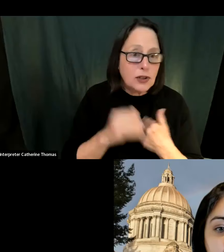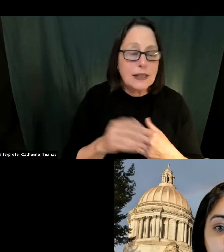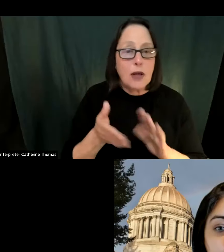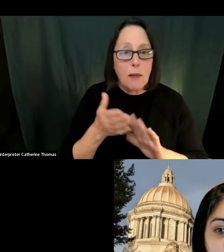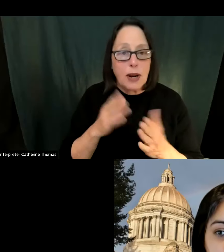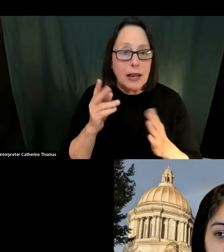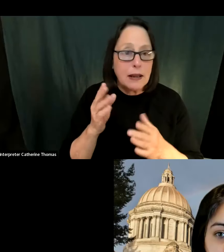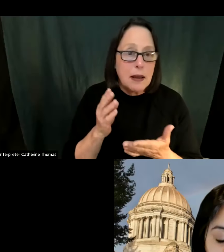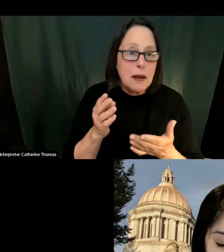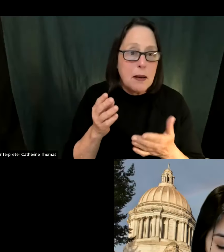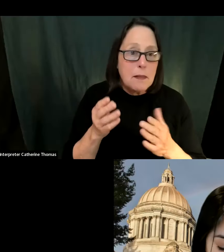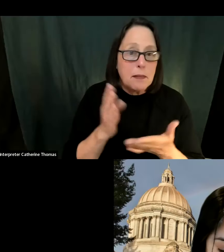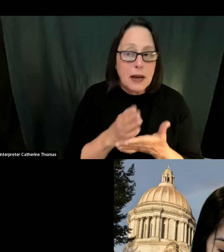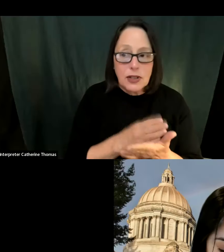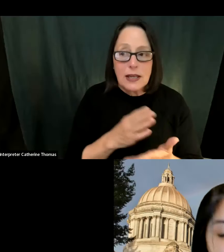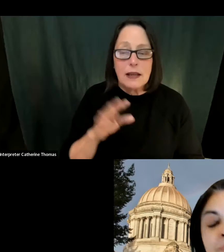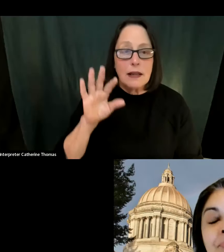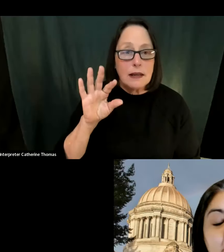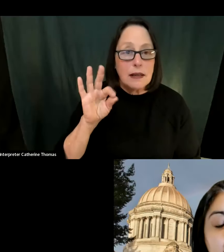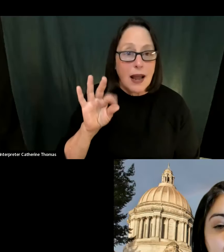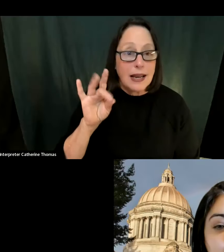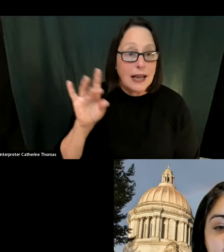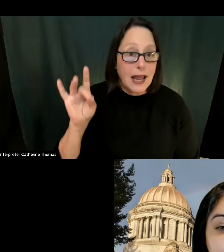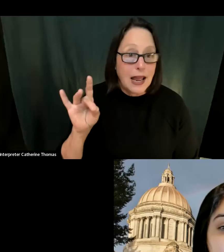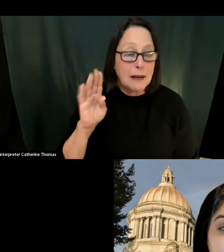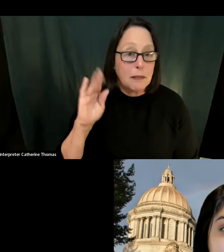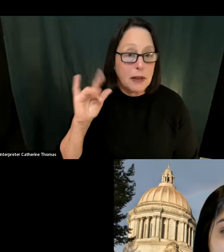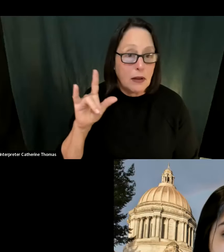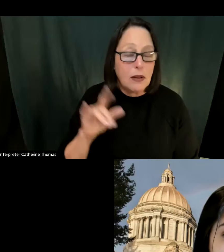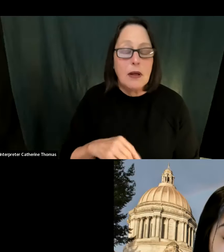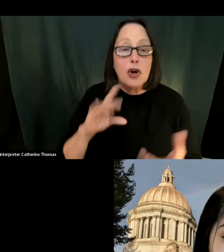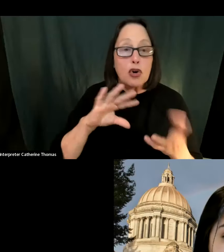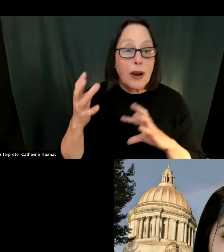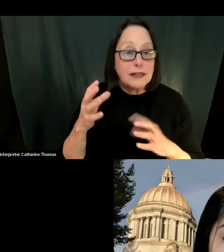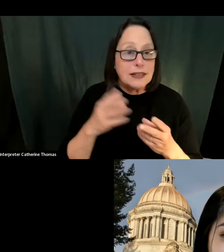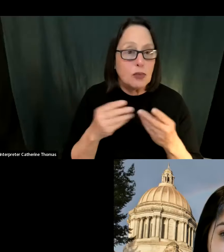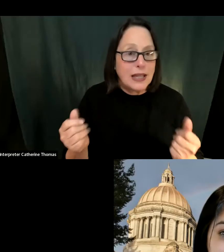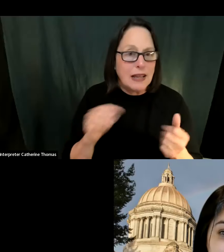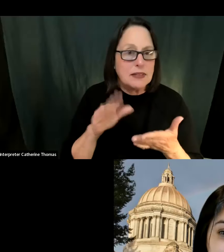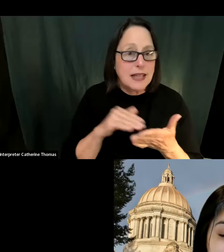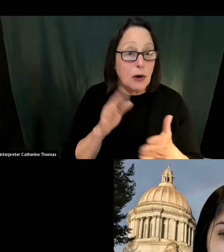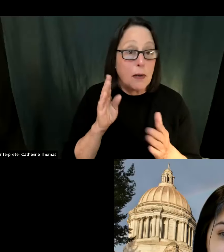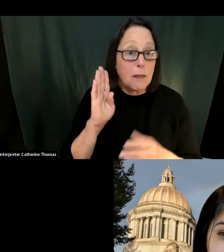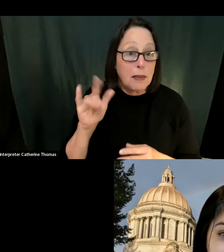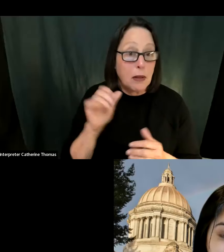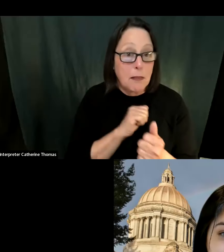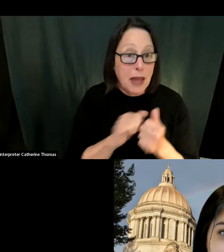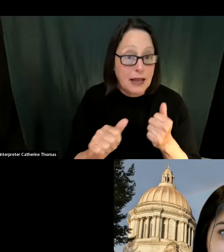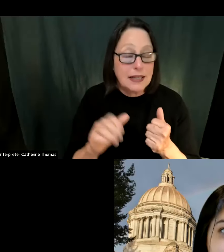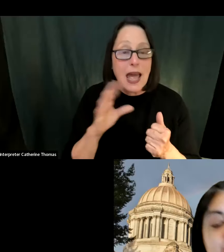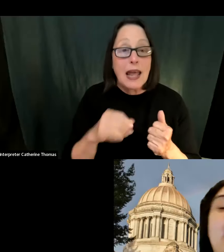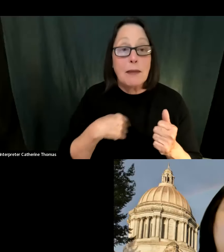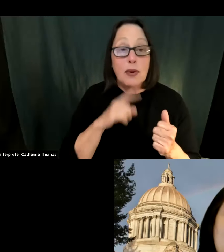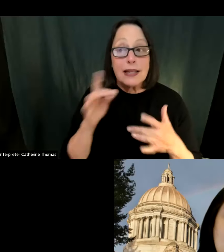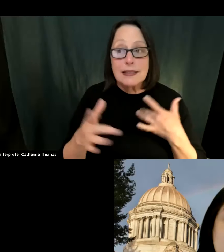had the 988 trailer bill that passed. The Crisis Relief Centers bill passed, and I'm so excited to note